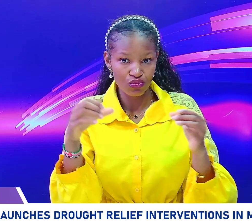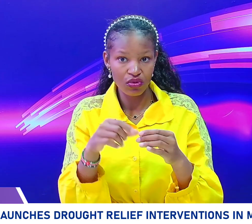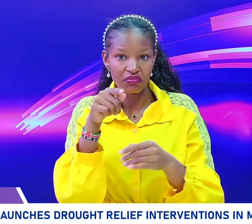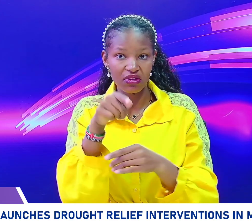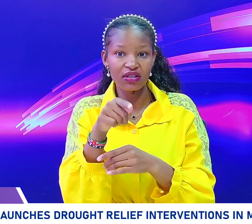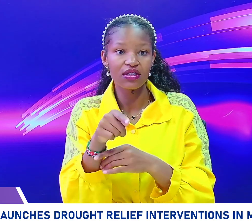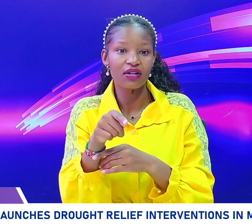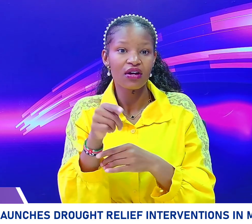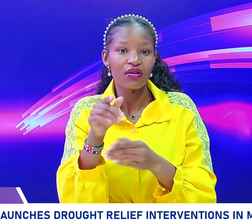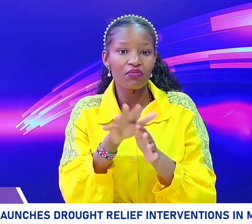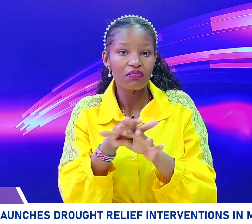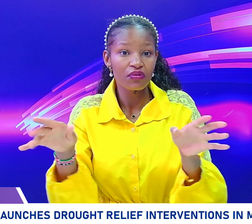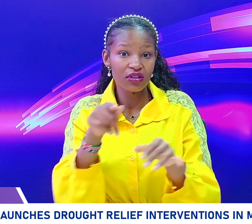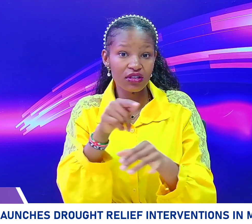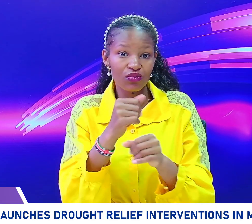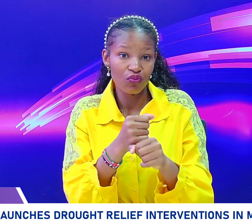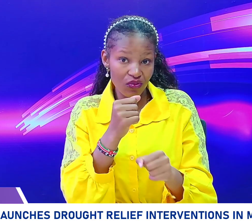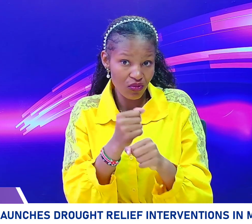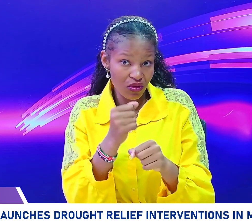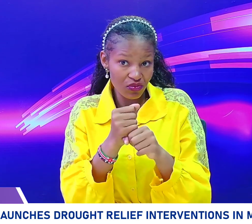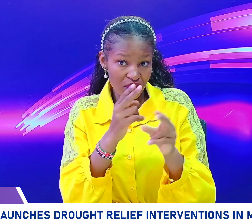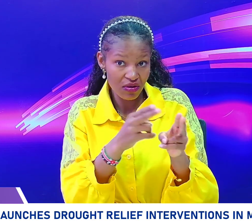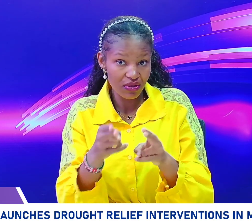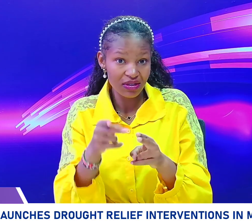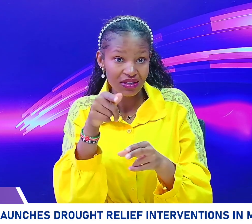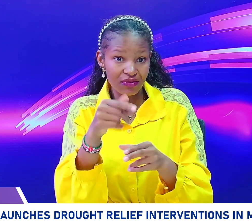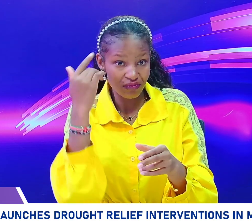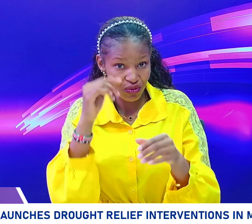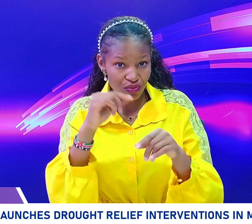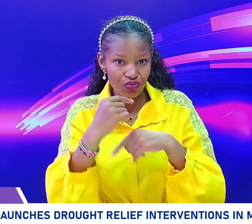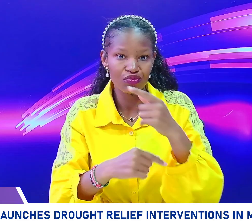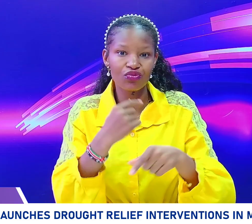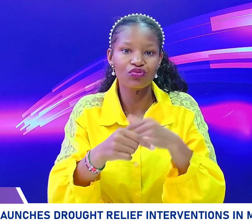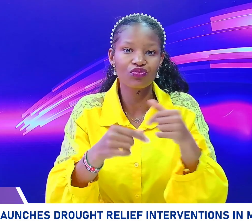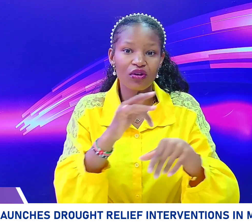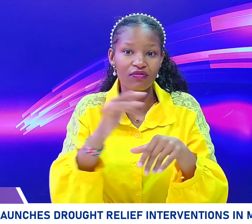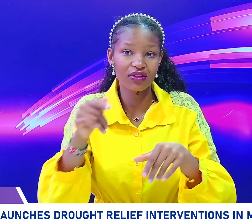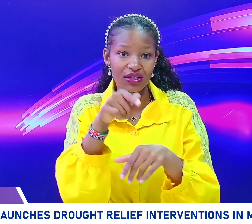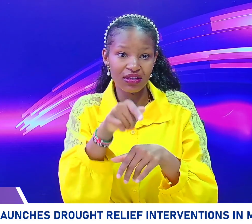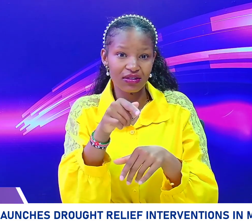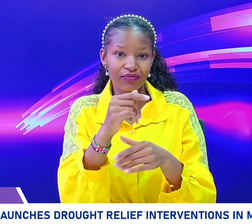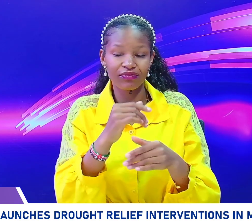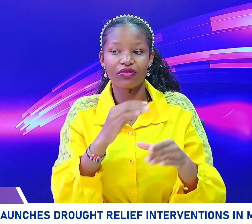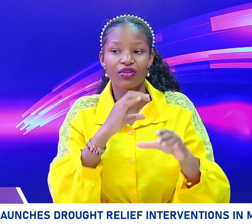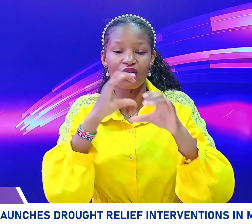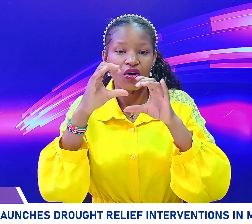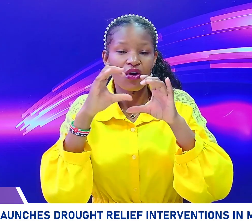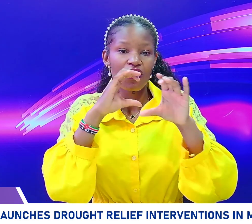At the same time, the Kenya Red Cross Society, KRCR, has begun a parallel food